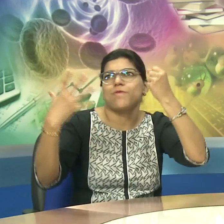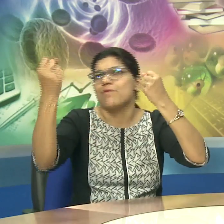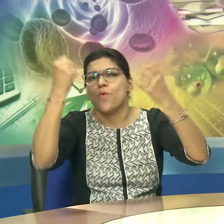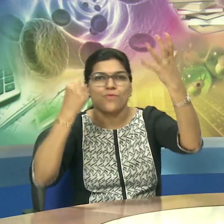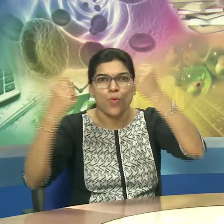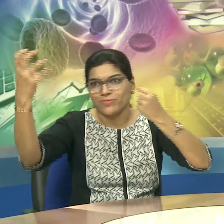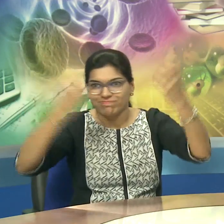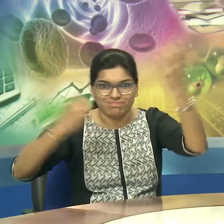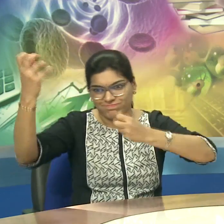the bird catcher